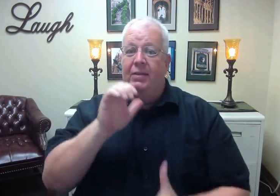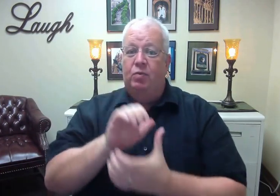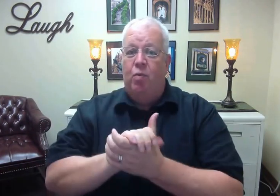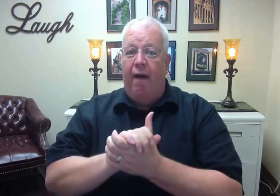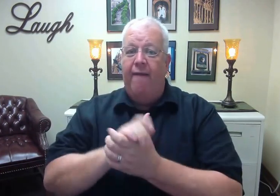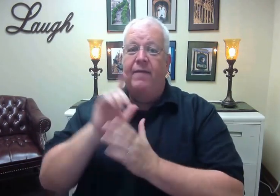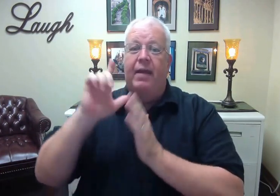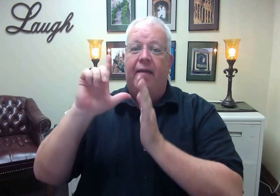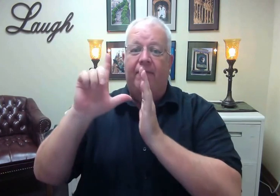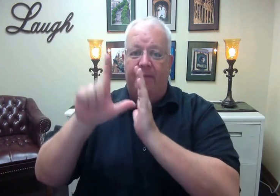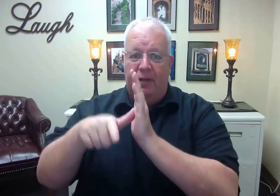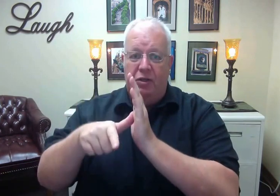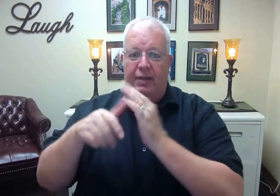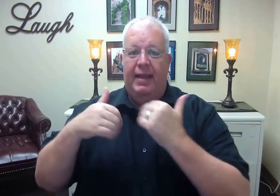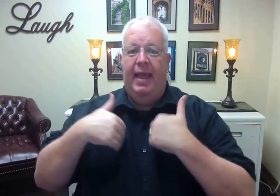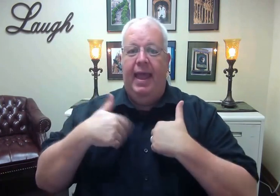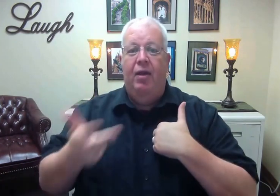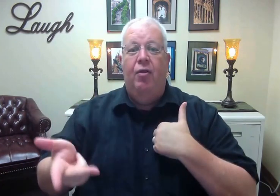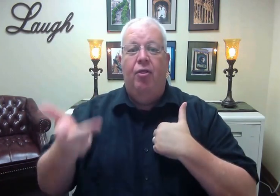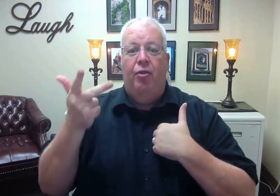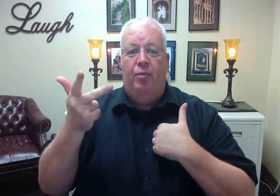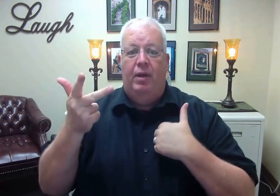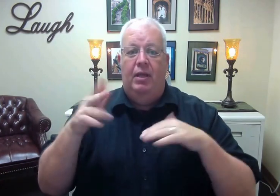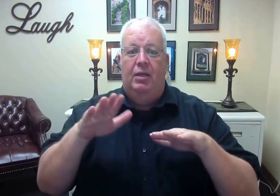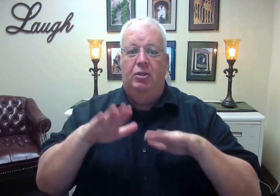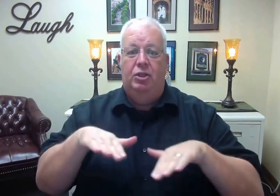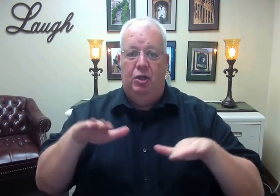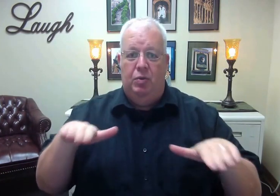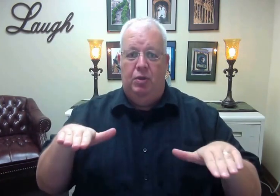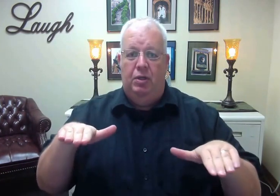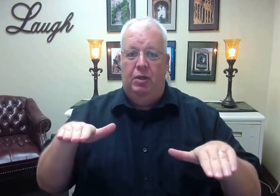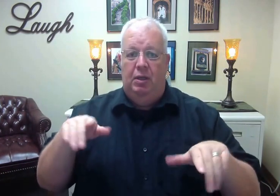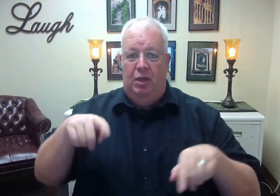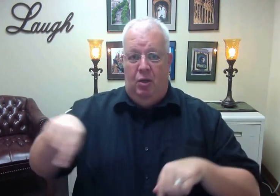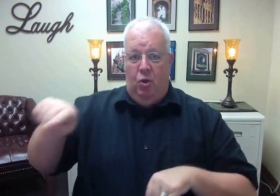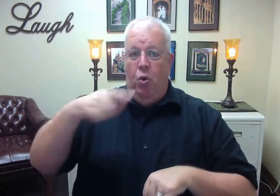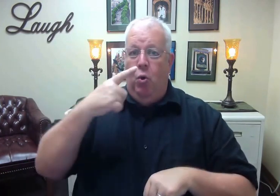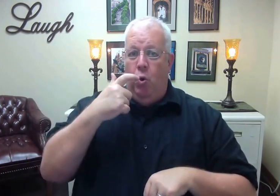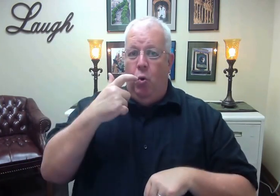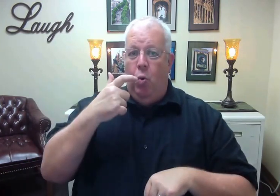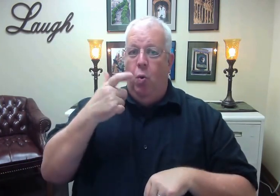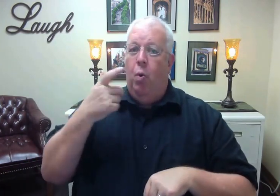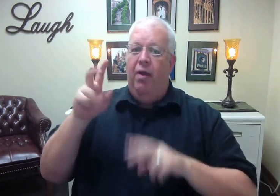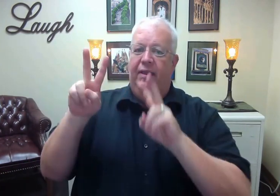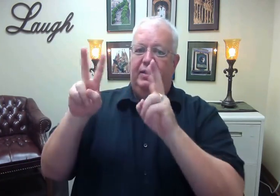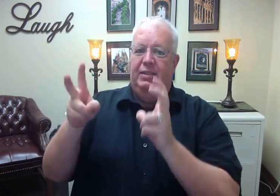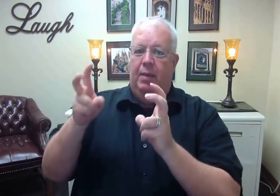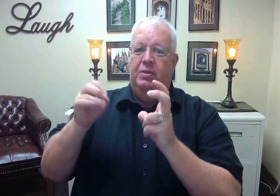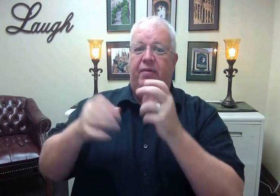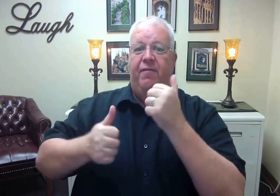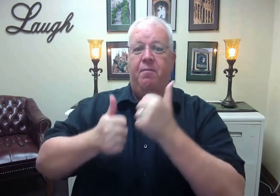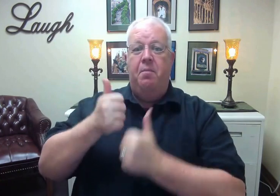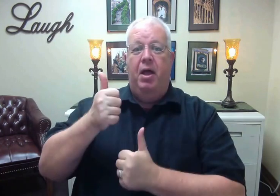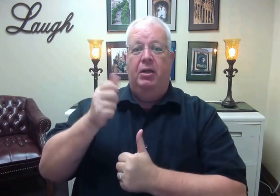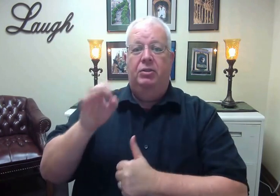He and his wife eventually had 3 children who were the subjects of much of